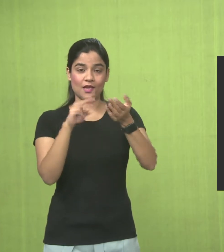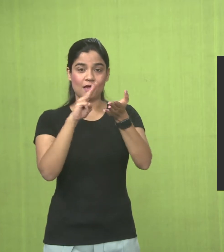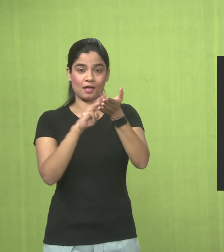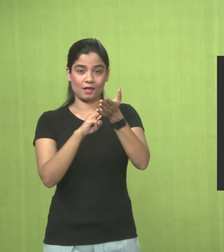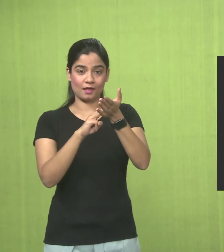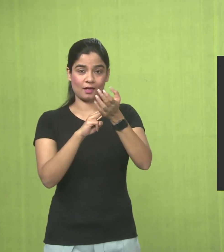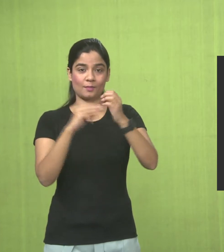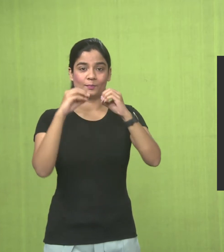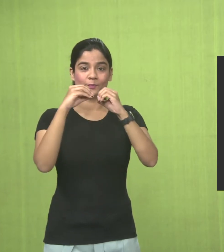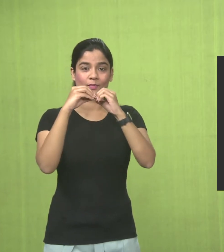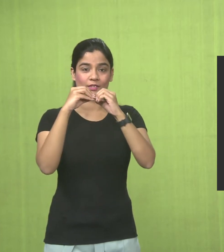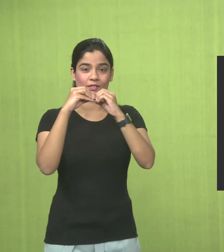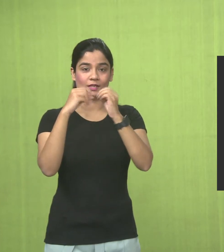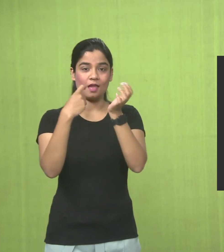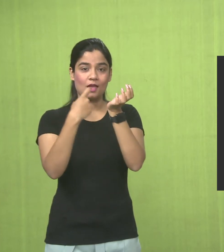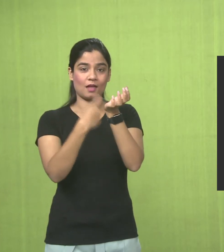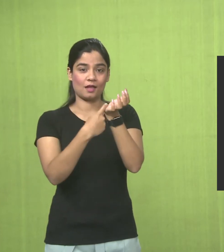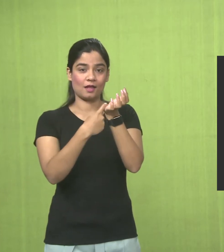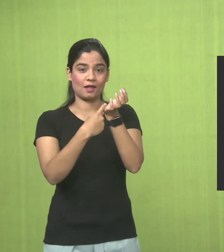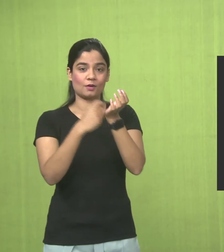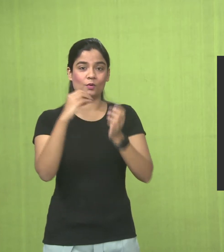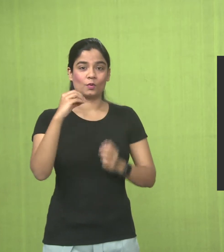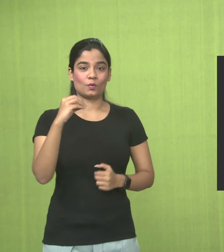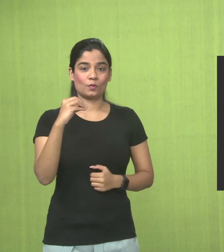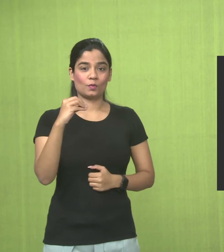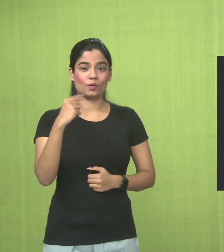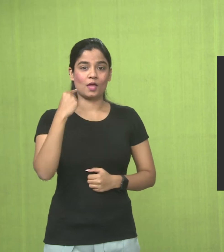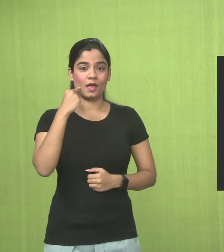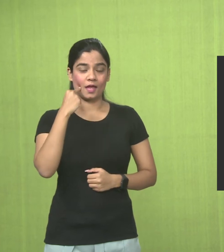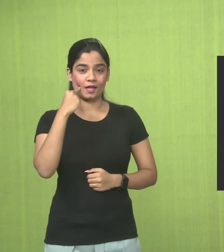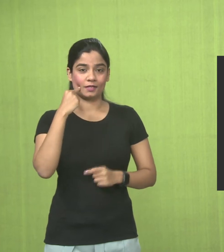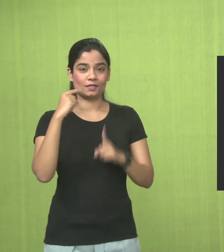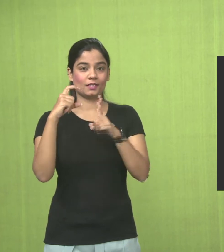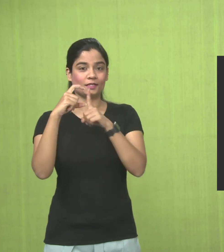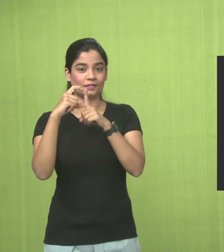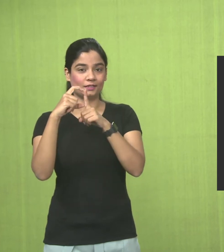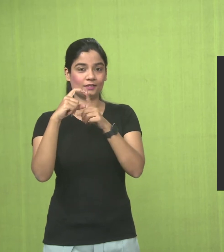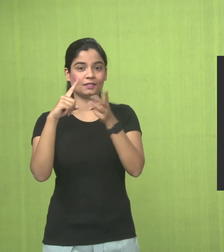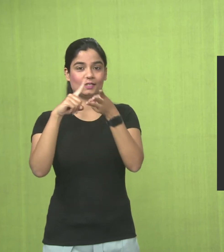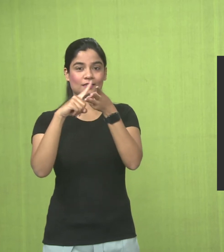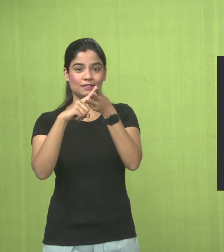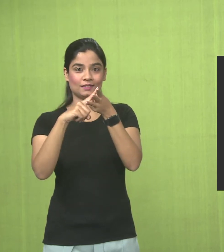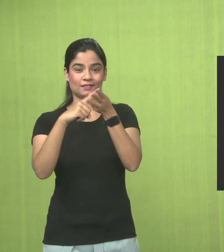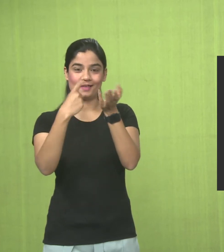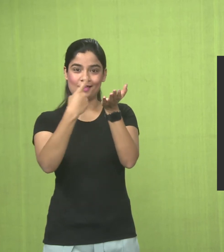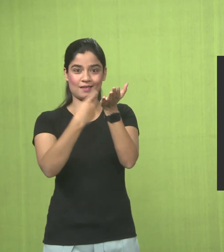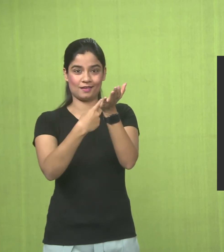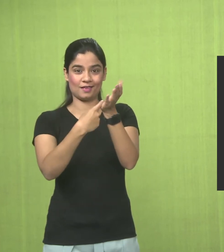Embroidery. Craft of decorating fabric or other materials using needle and a thread.